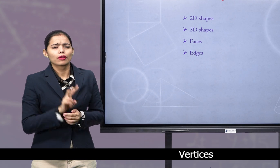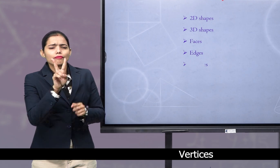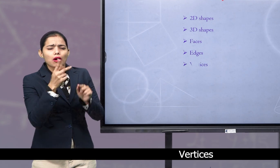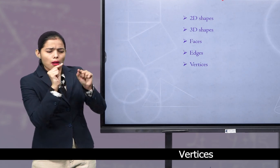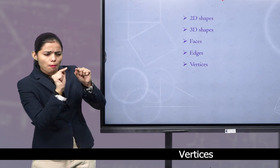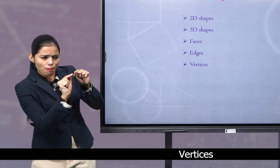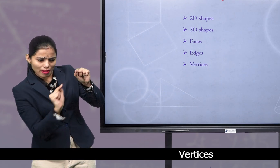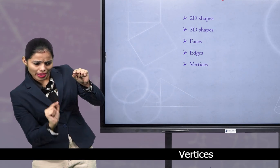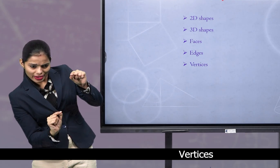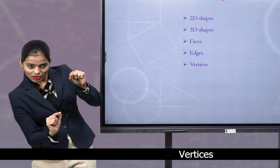vertices,